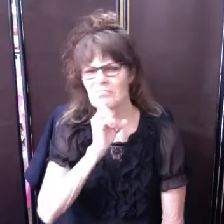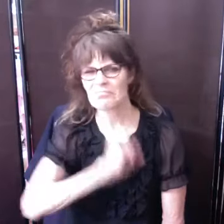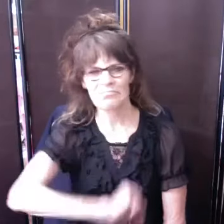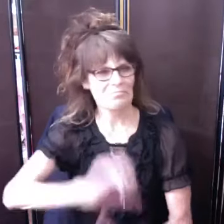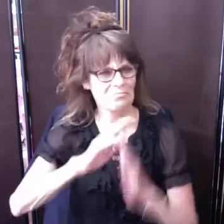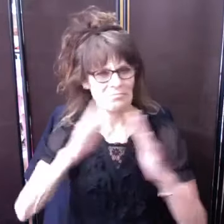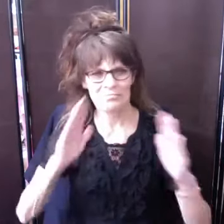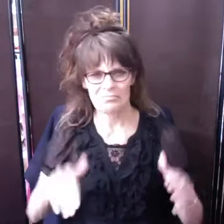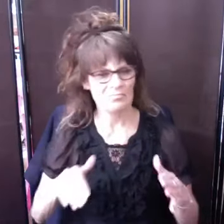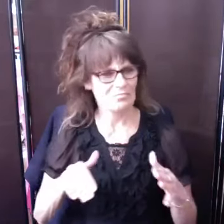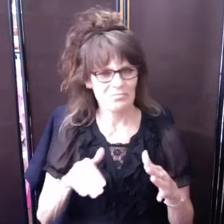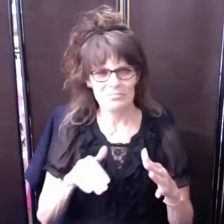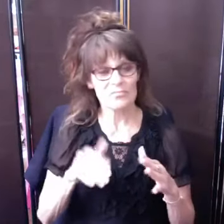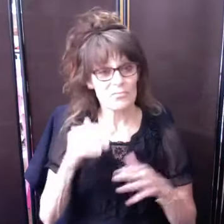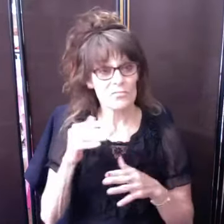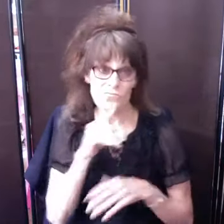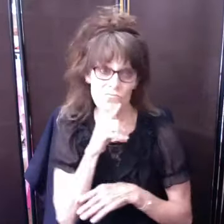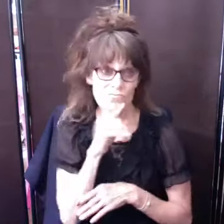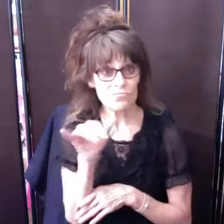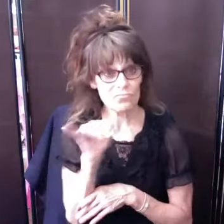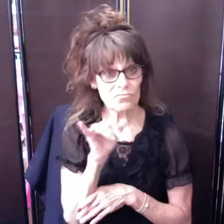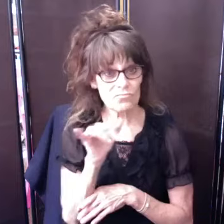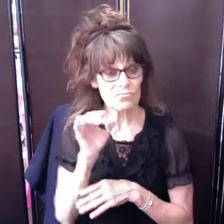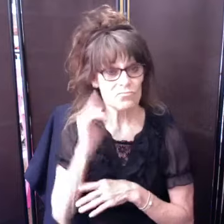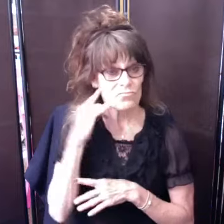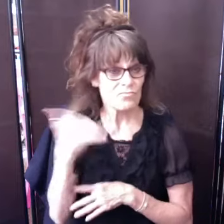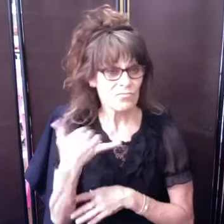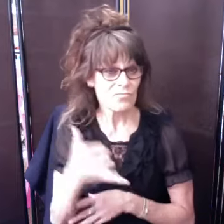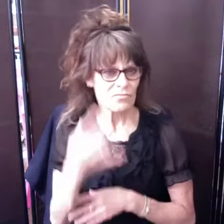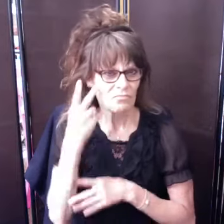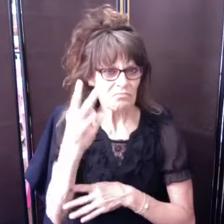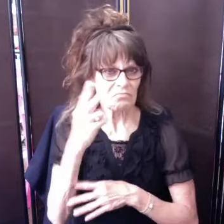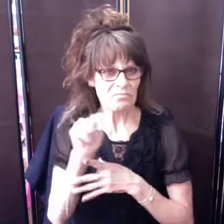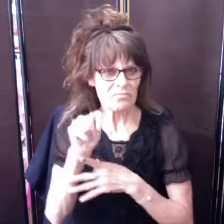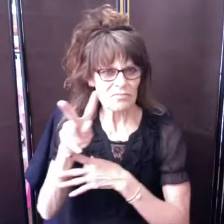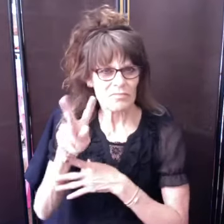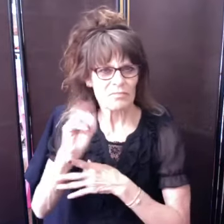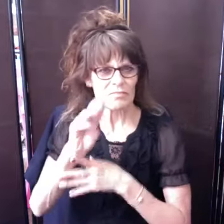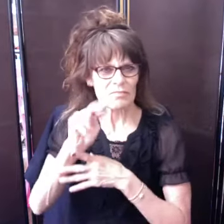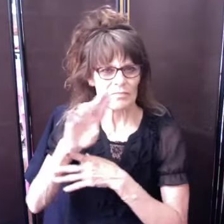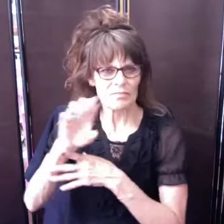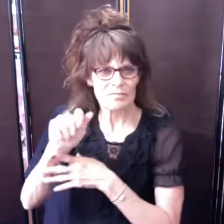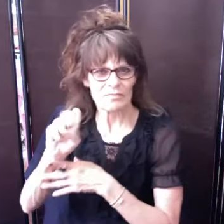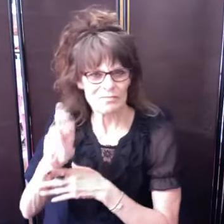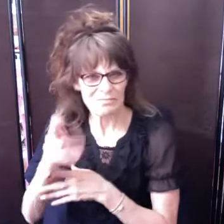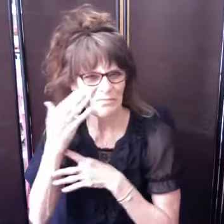parts of California, I know. And you ever seen reruns of Munsters on television? You've seen that big old house, a big old brown brick house, had a green tile roof.